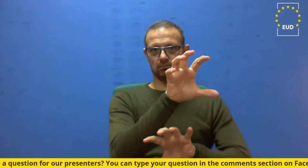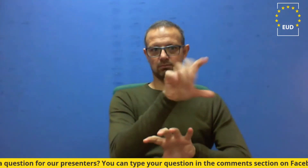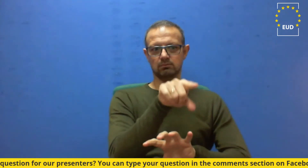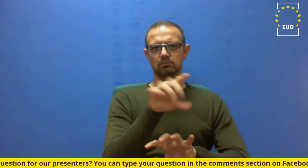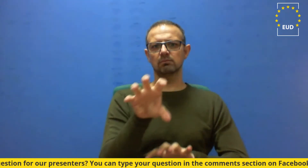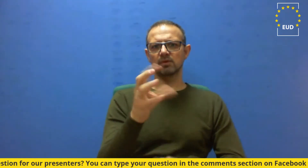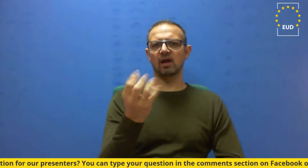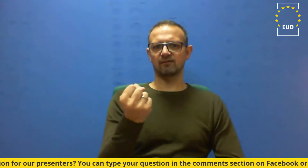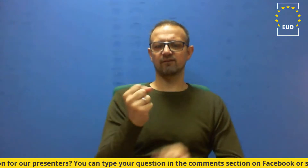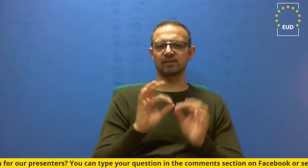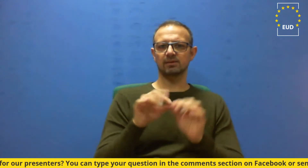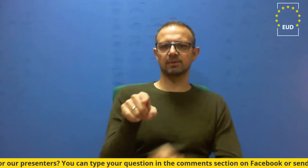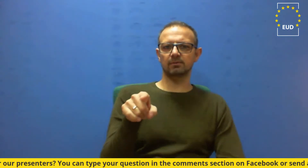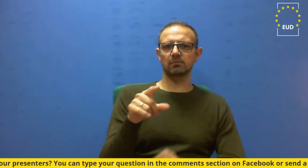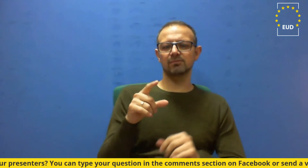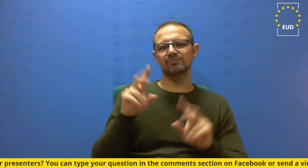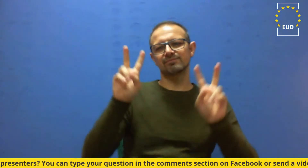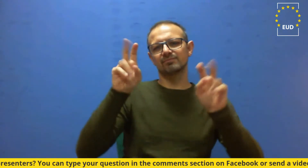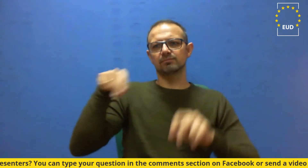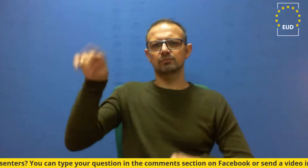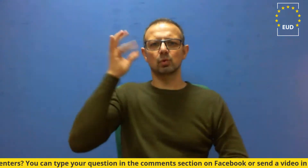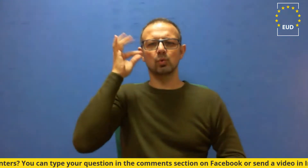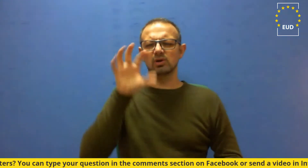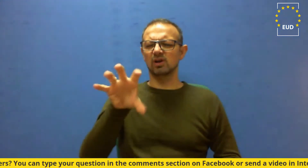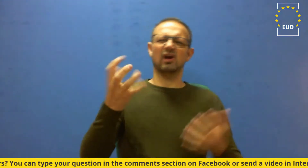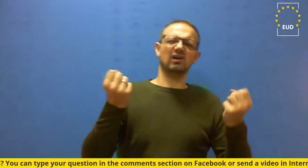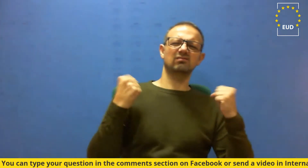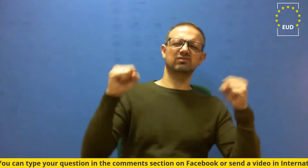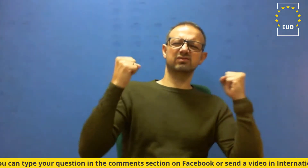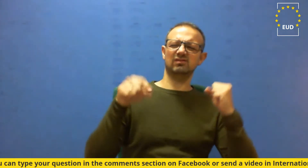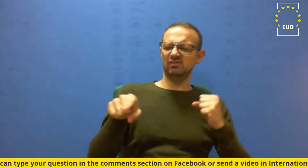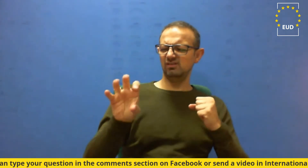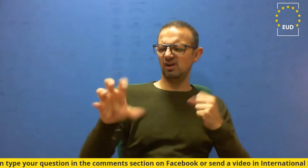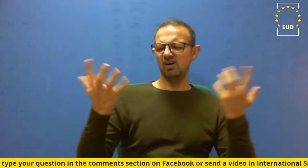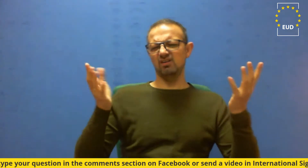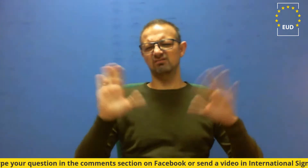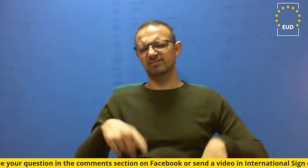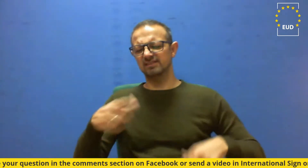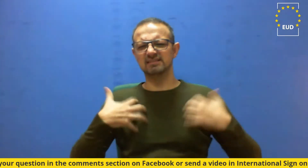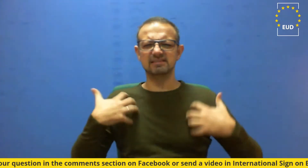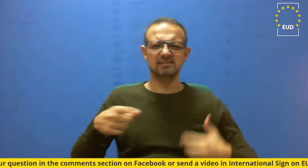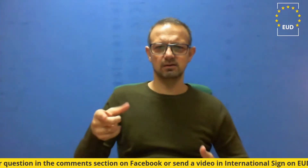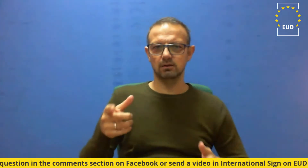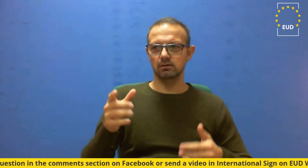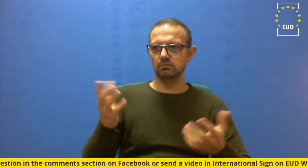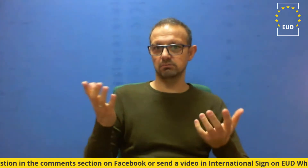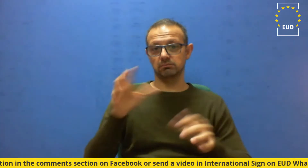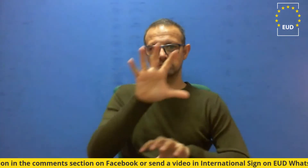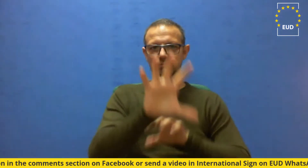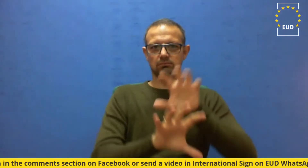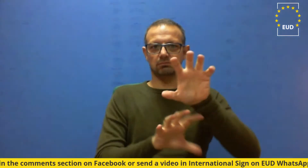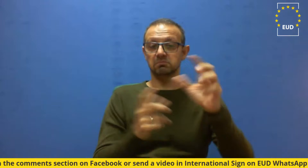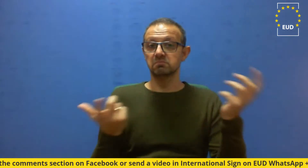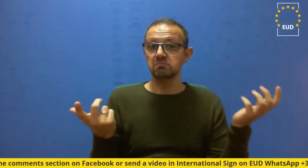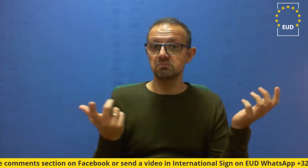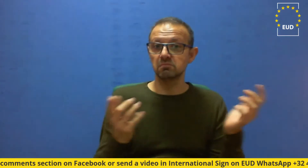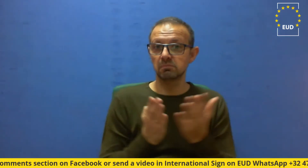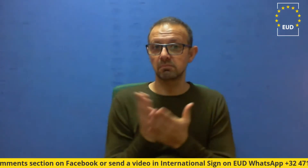streamed television, they have an interpreter, but they're placed in many different ways. Or sometimes the hearing community will say the